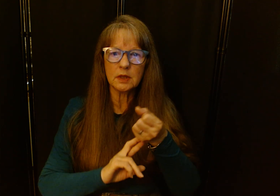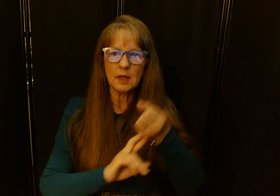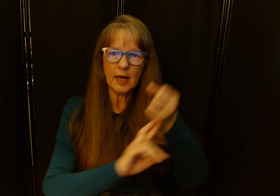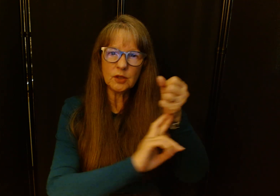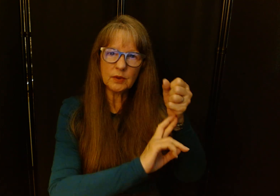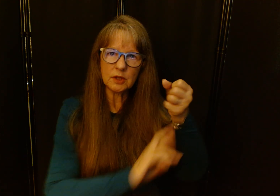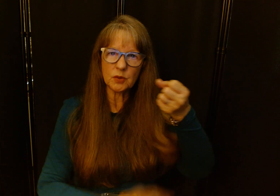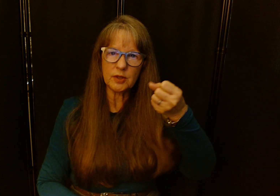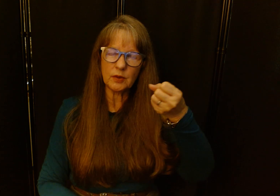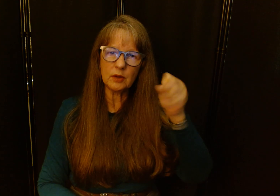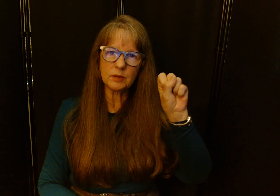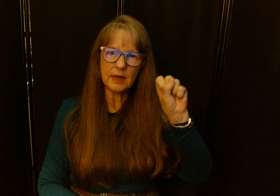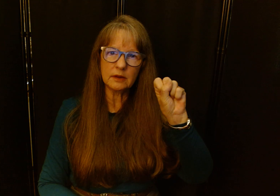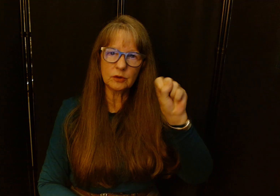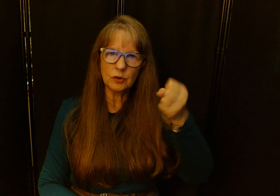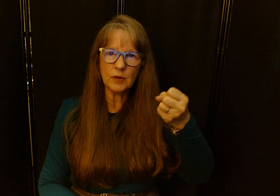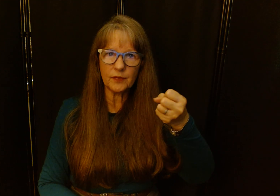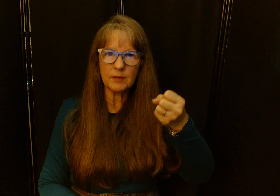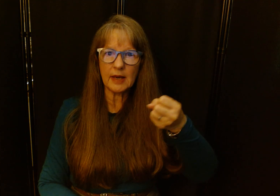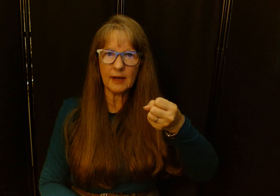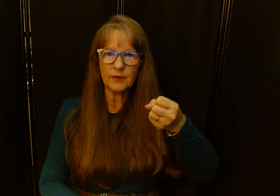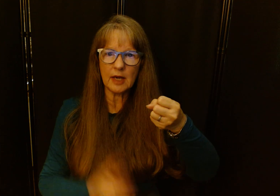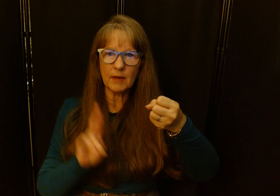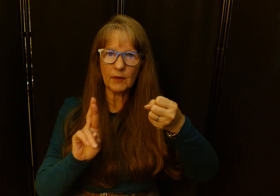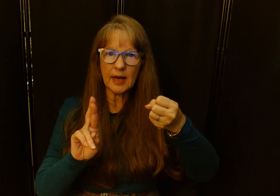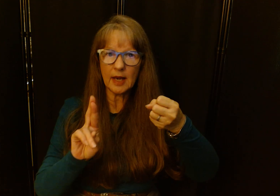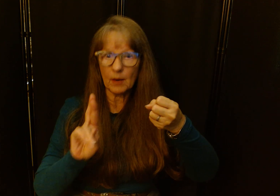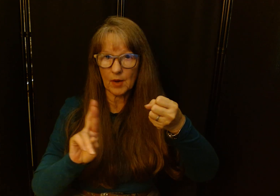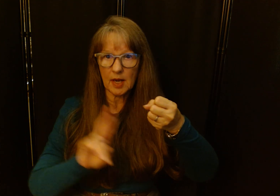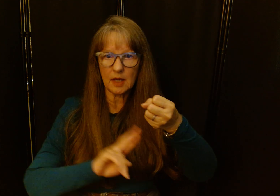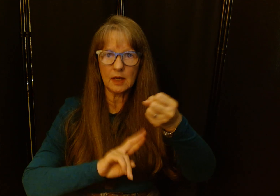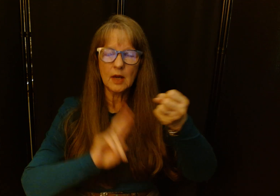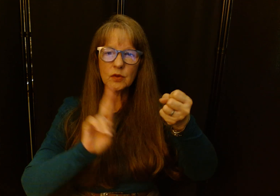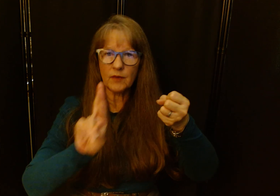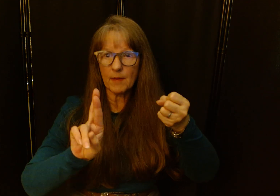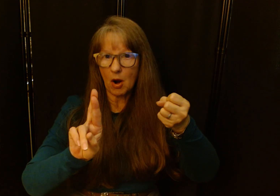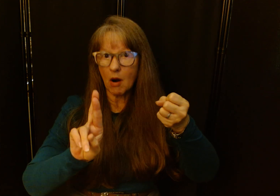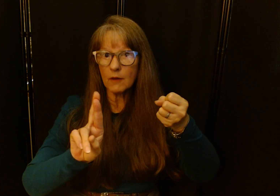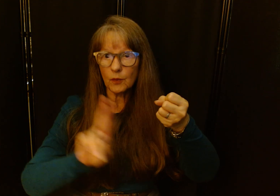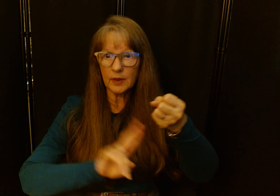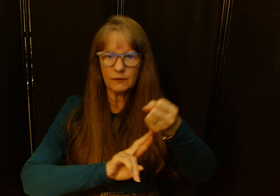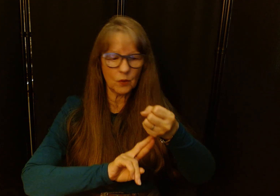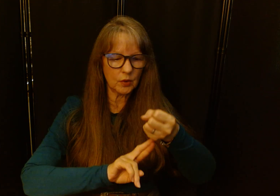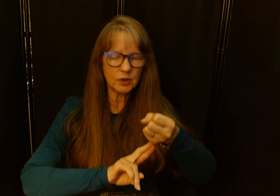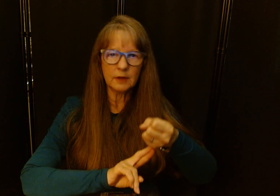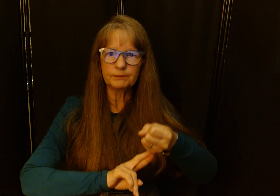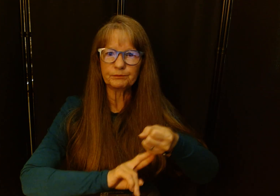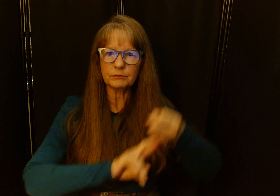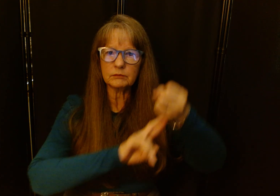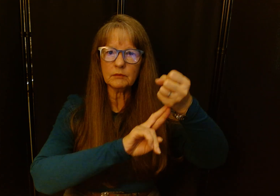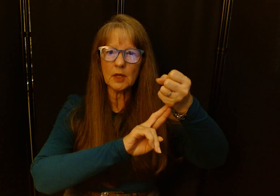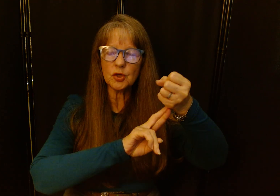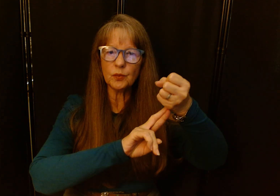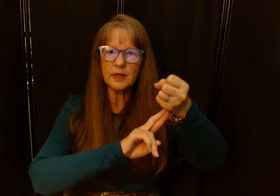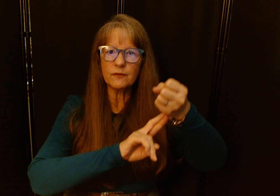I do it this way. So here's my do nothing, my left hand, my right hand, I'm right-handed. So I've got my R for reinforce, to